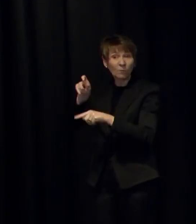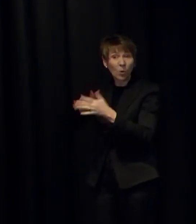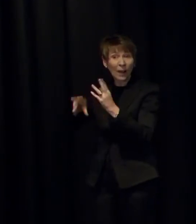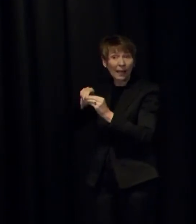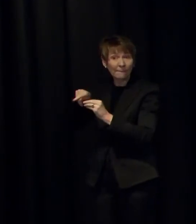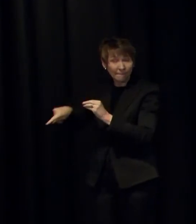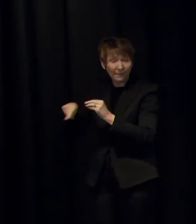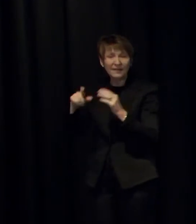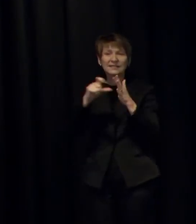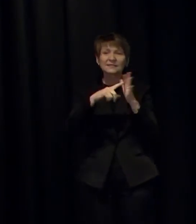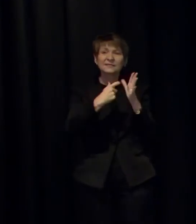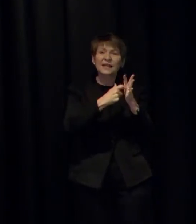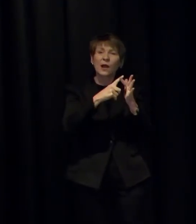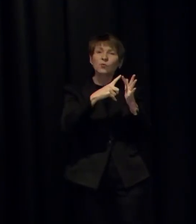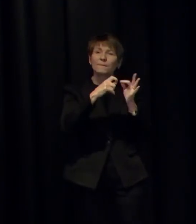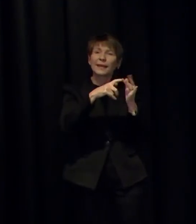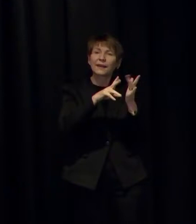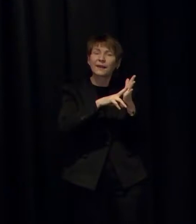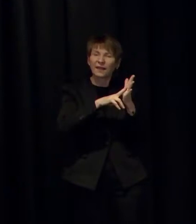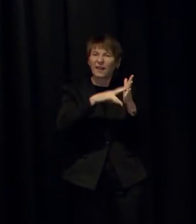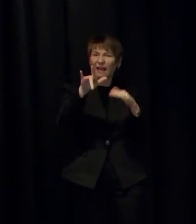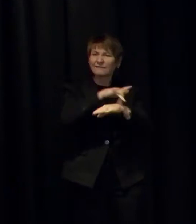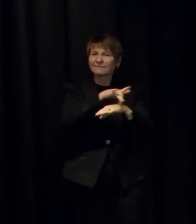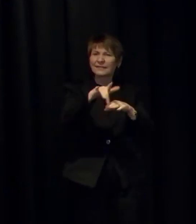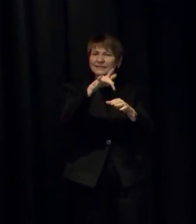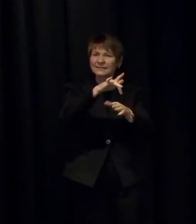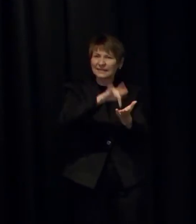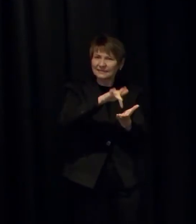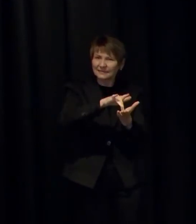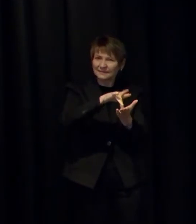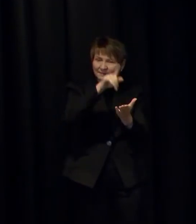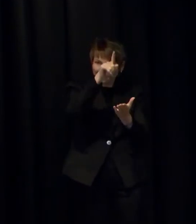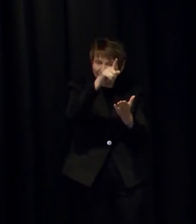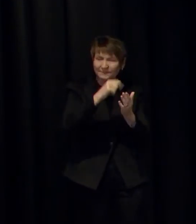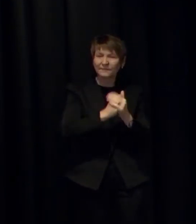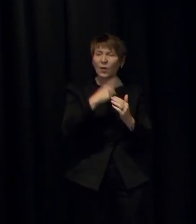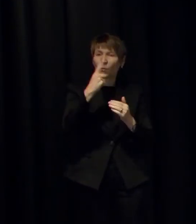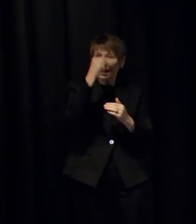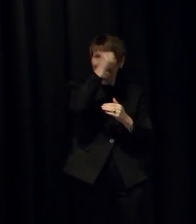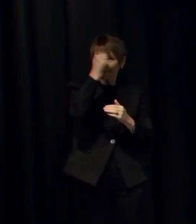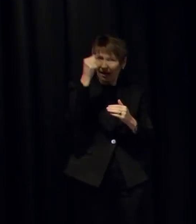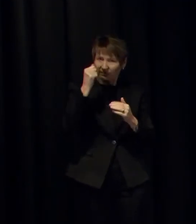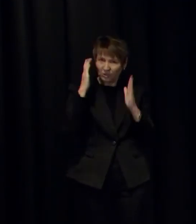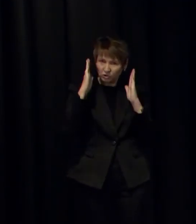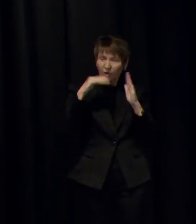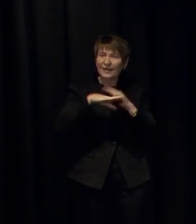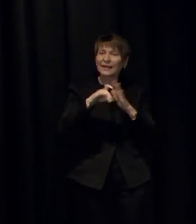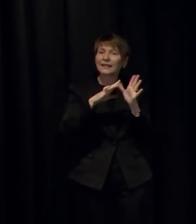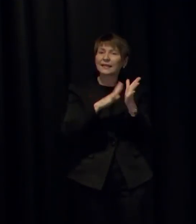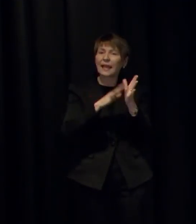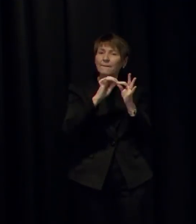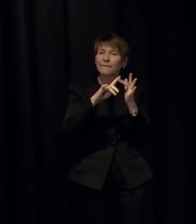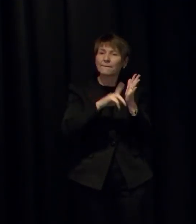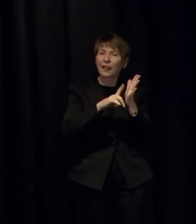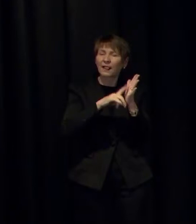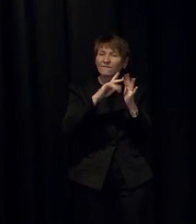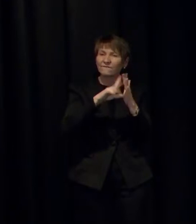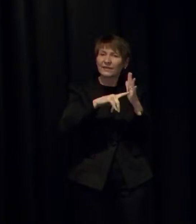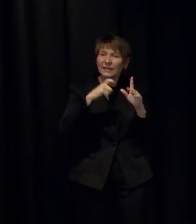in Darebin, Our Lady Guardian of Plants Chaldean Catholic Church in Campbellfield within